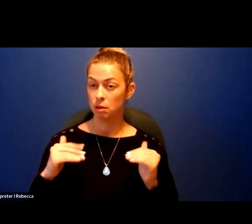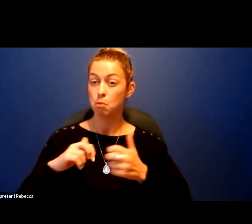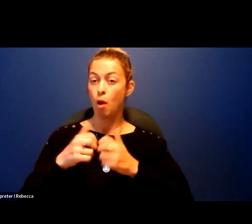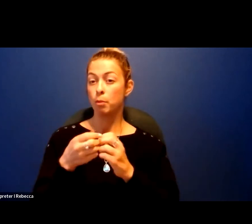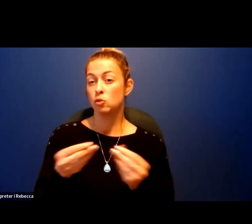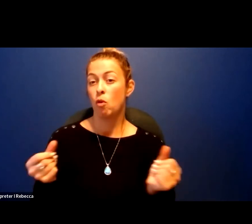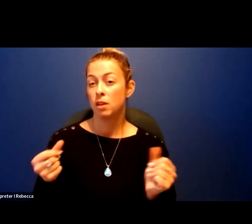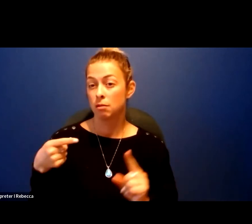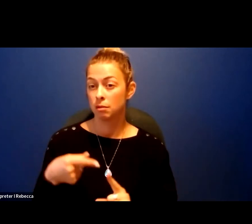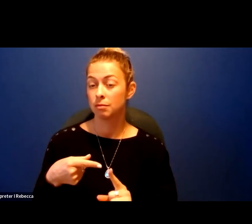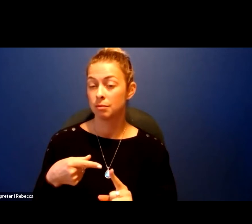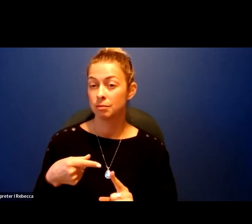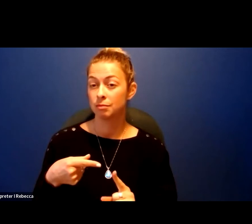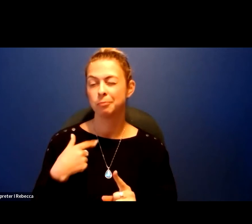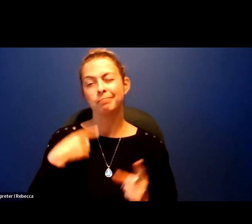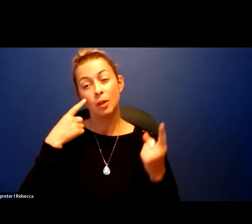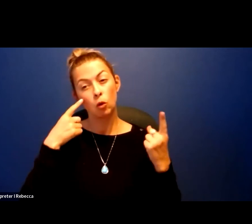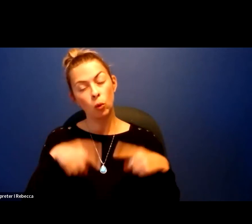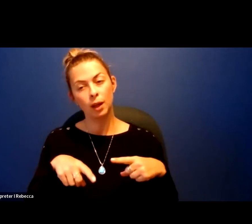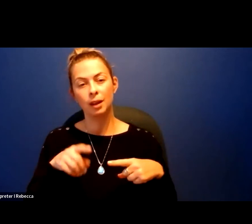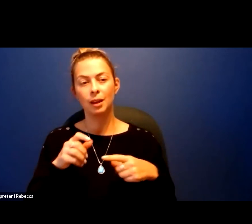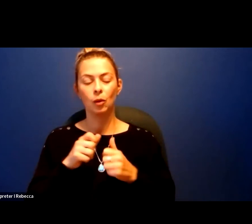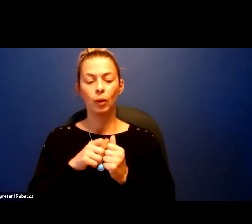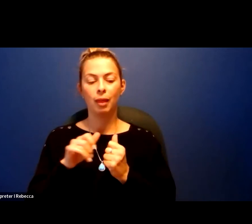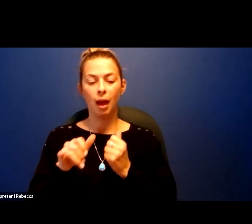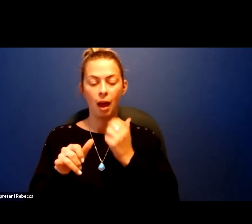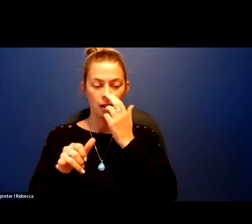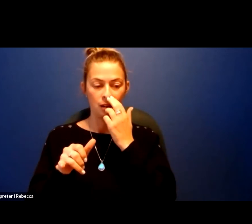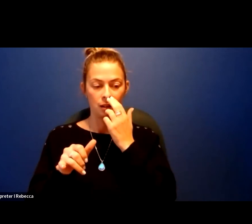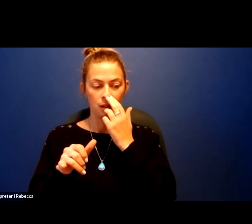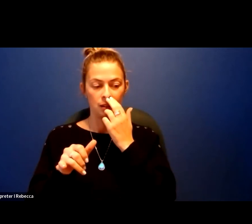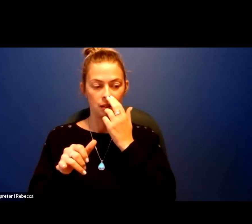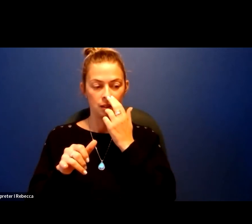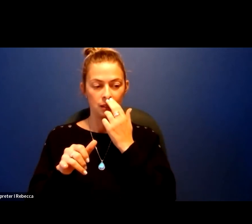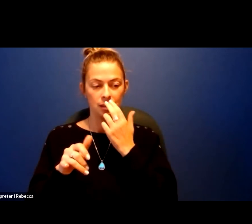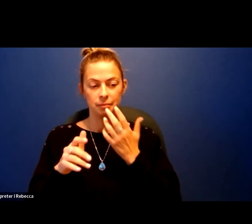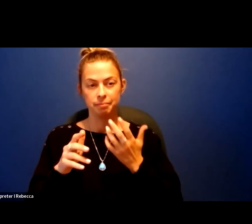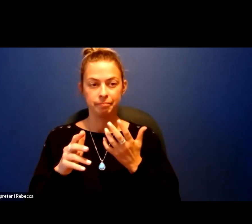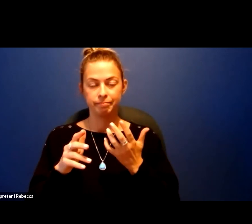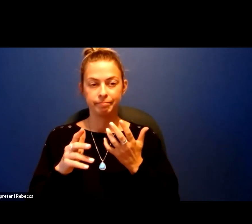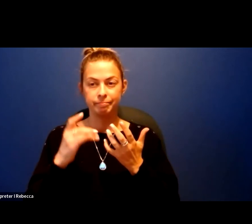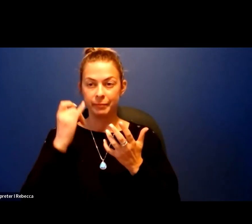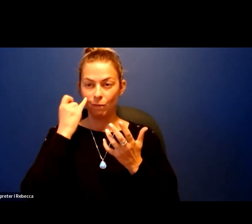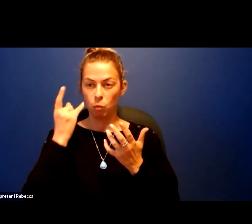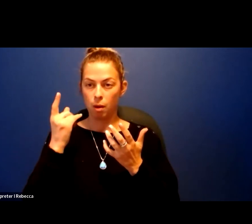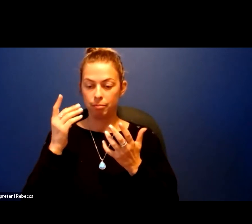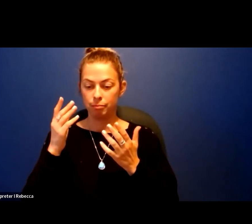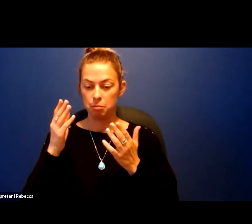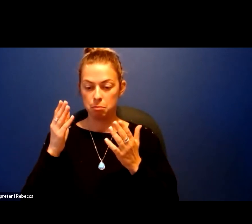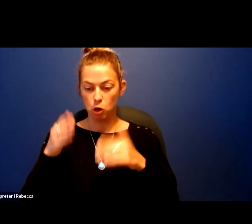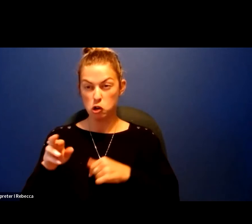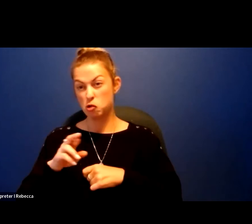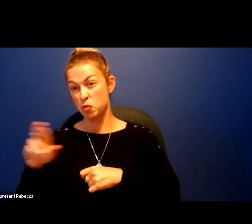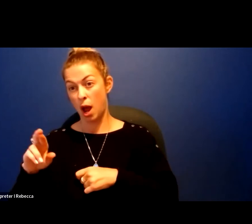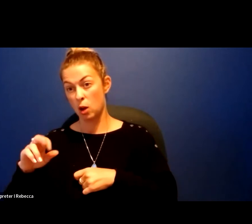so I agree with the argument that if I'm a right wing Republican, you're a